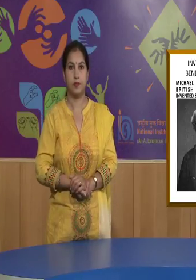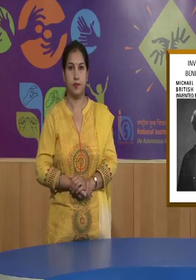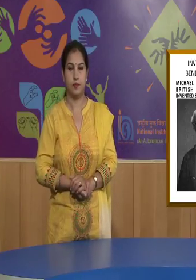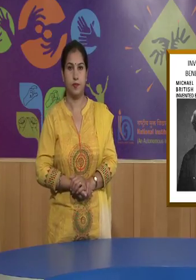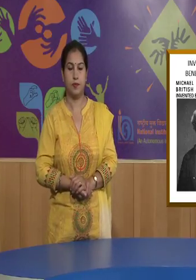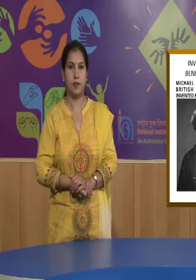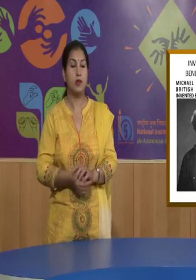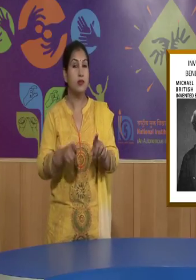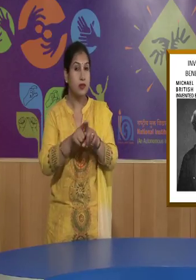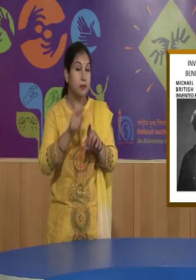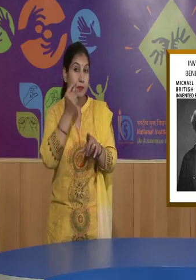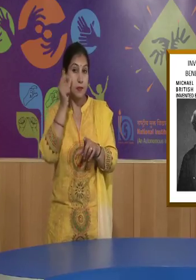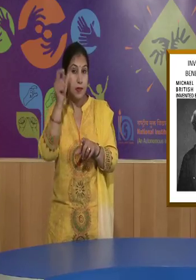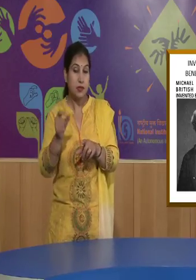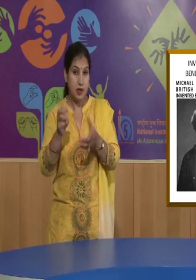Michael Faraday